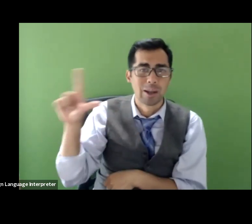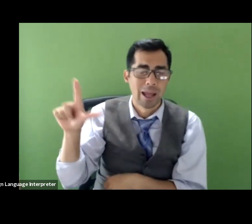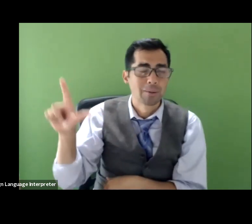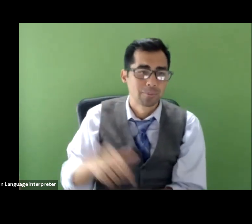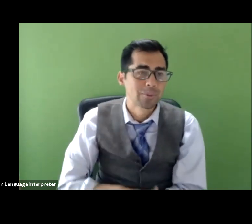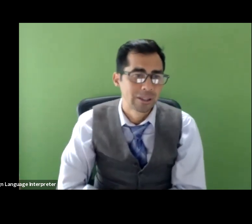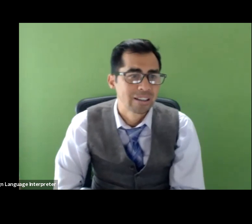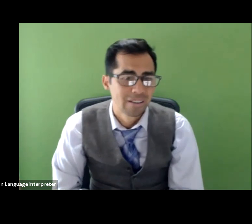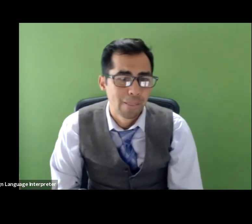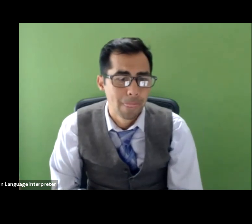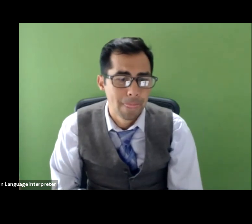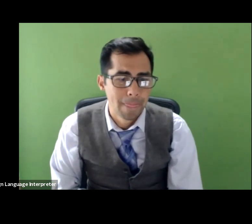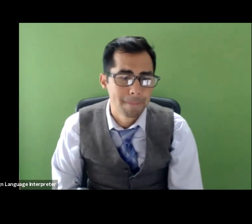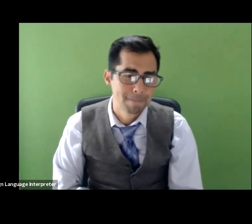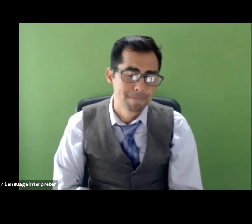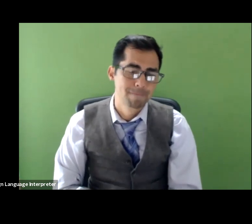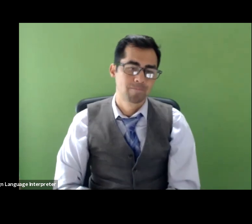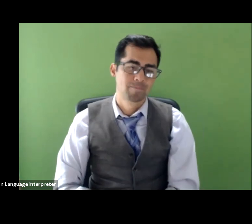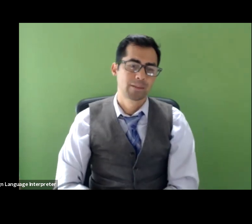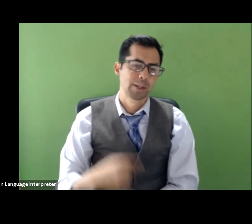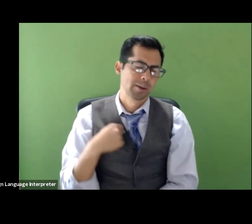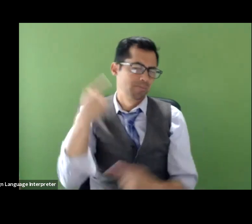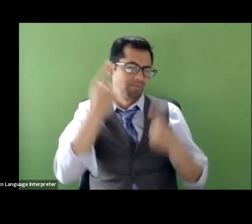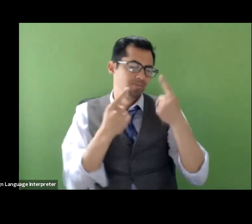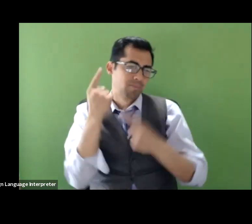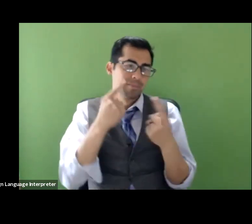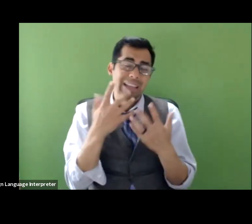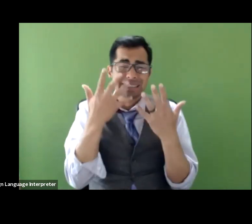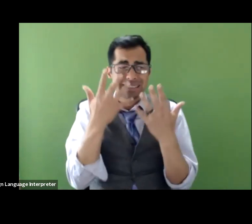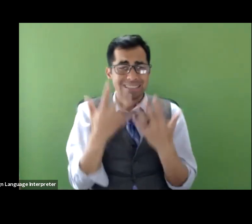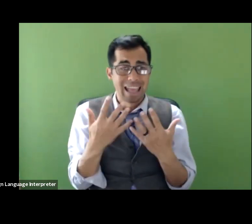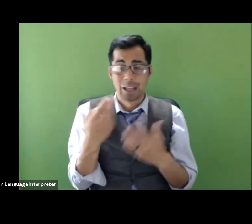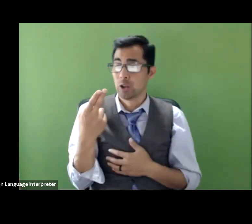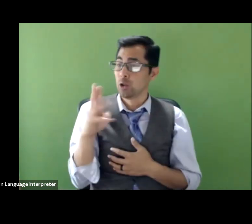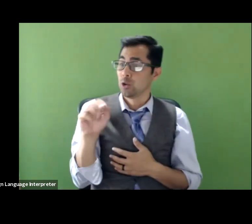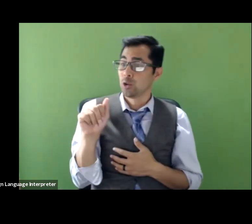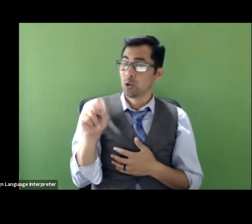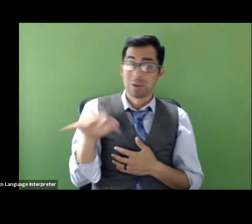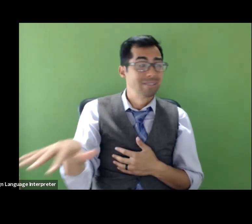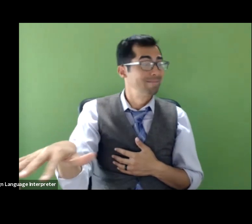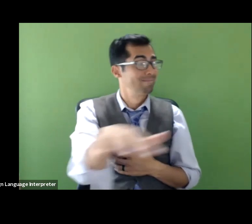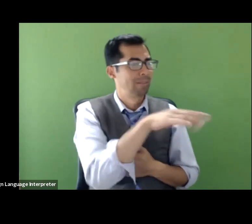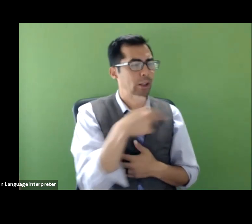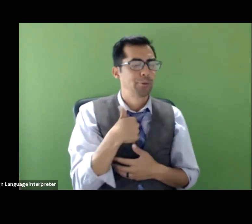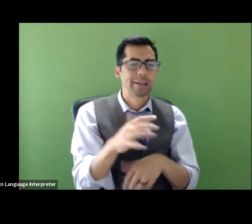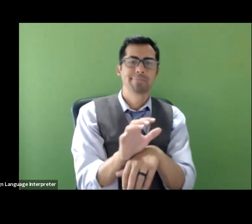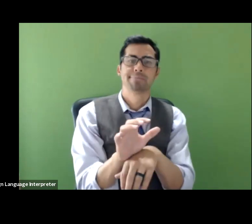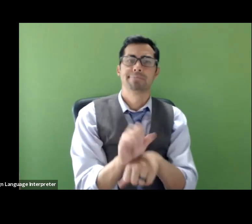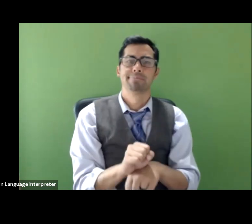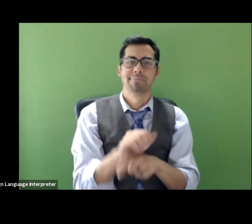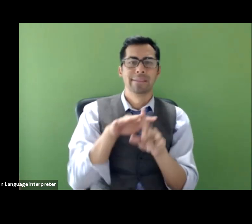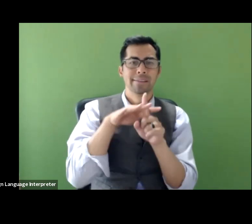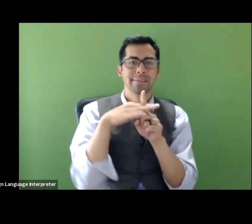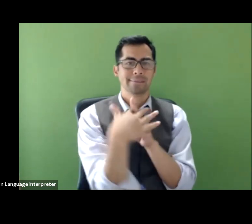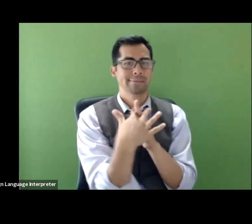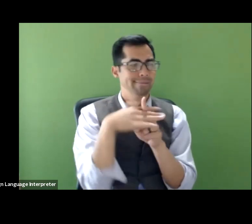You know, I've often thought that the sad things about humans is that we get so used to things around us that the